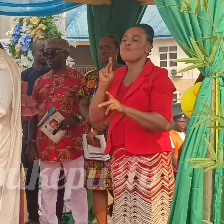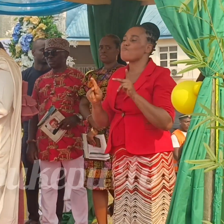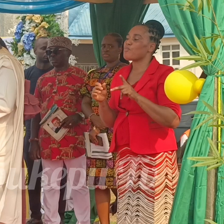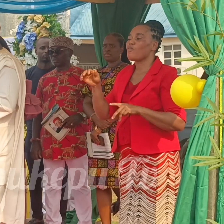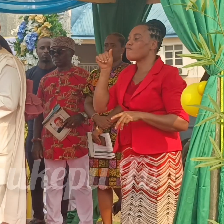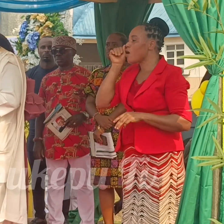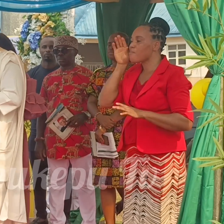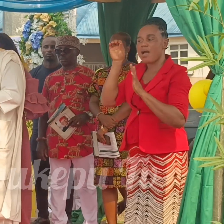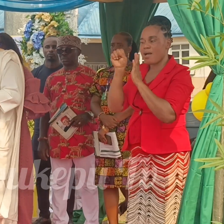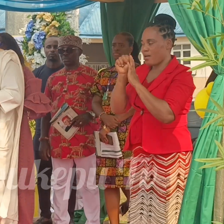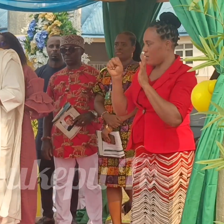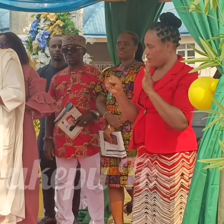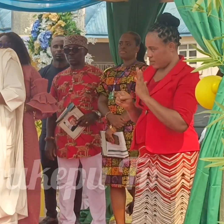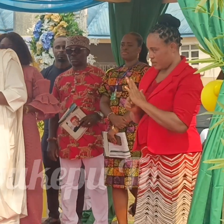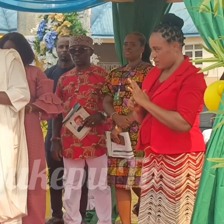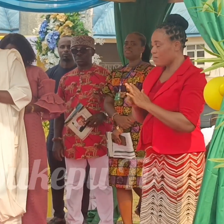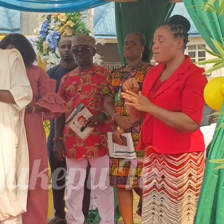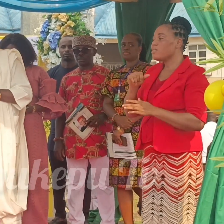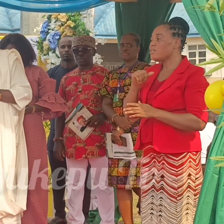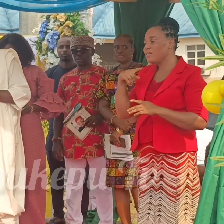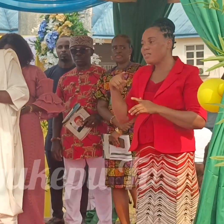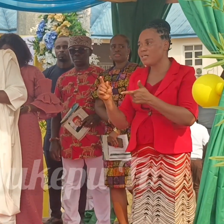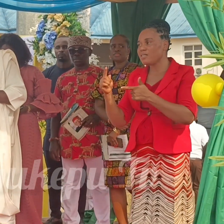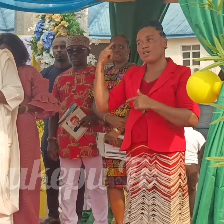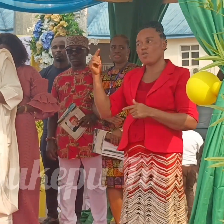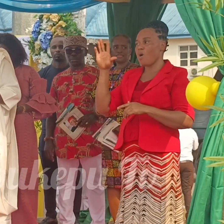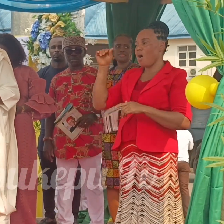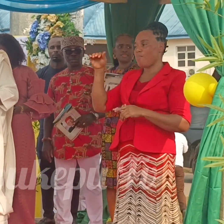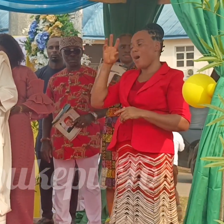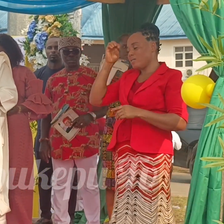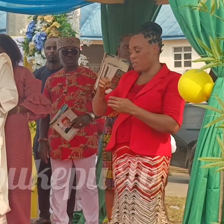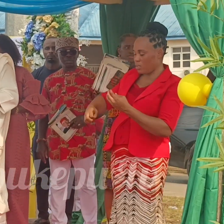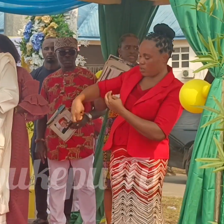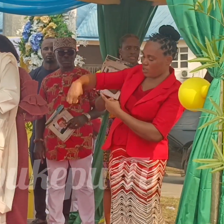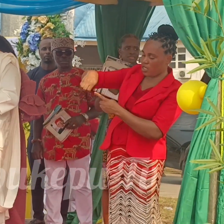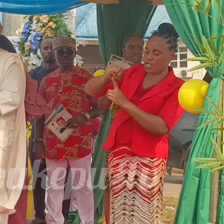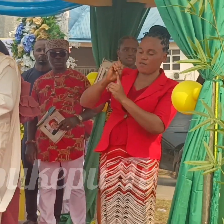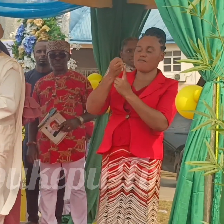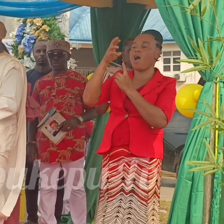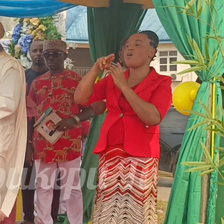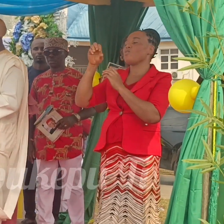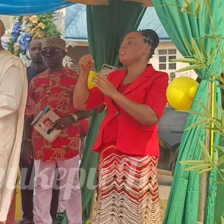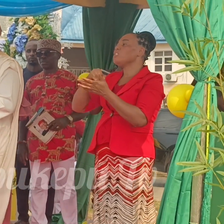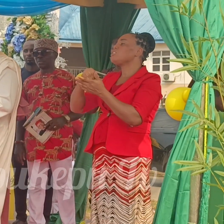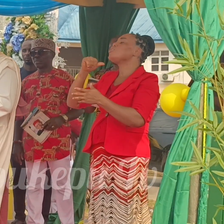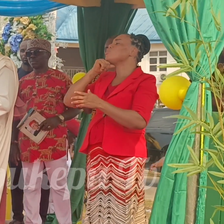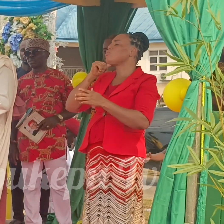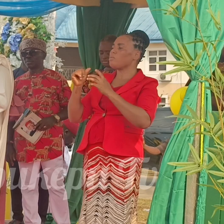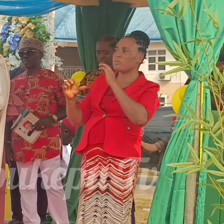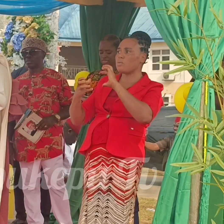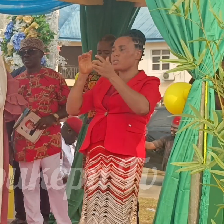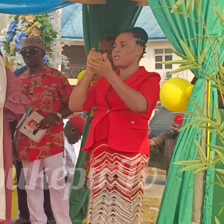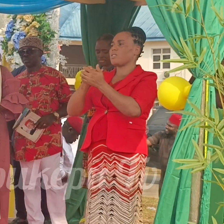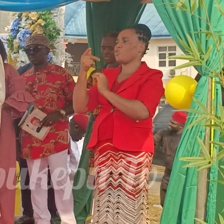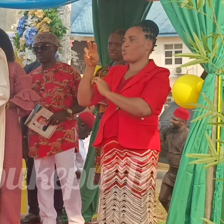Abia State, let alone Abia and its environs. It is no coincidence that Geometric Power is being